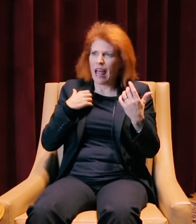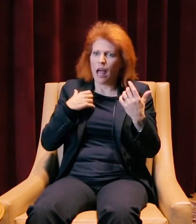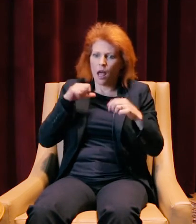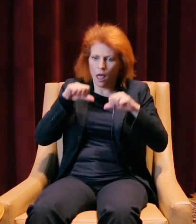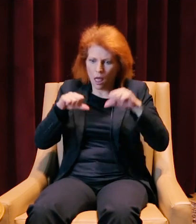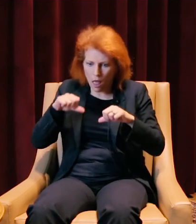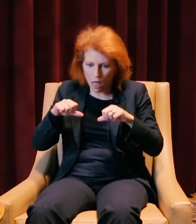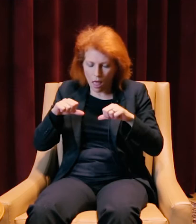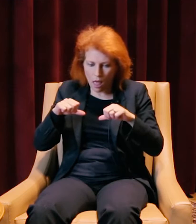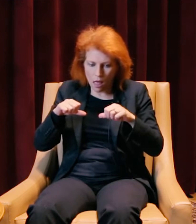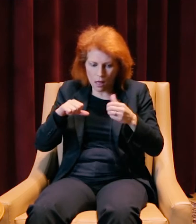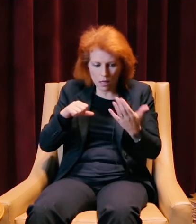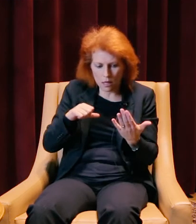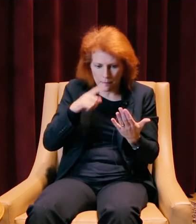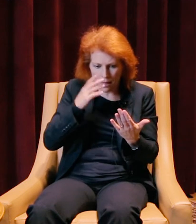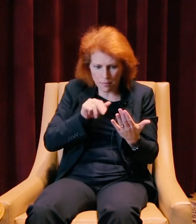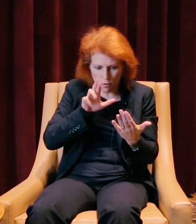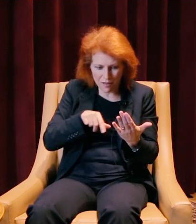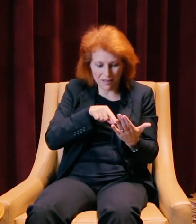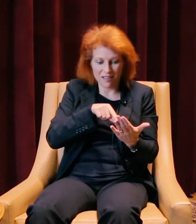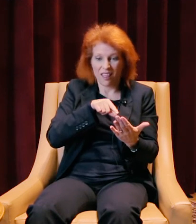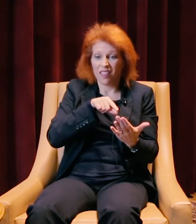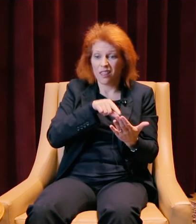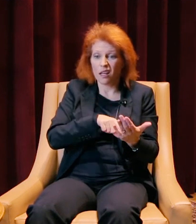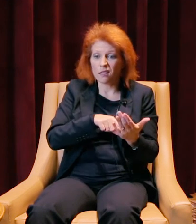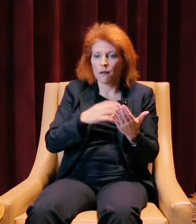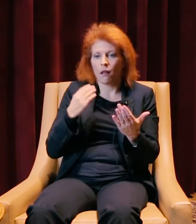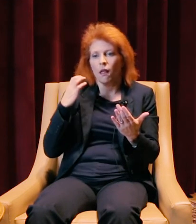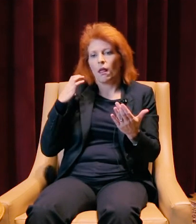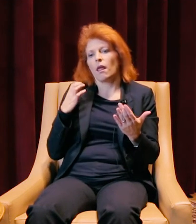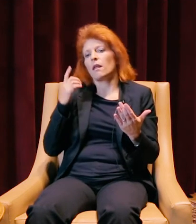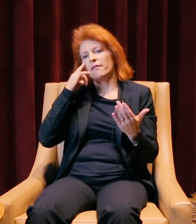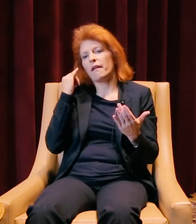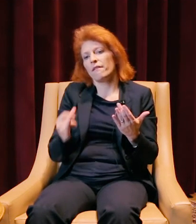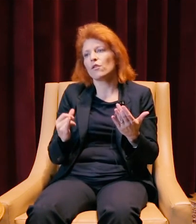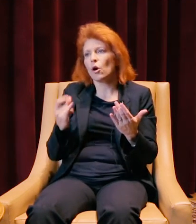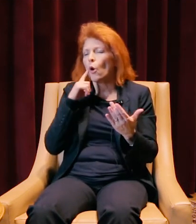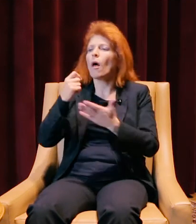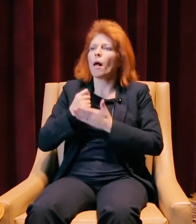dilemma. Is this now the bane of my existence, or is it going to